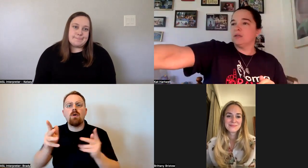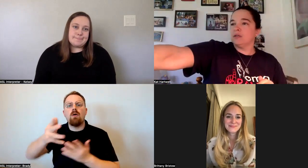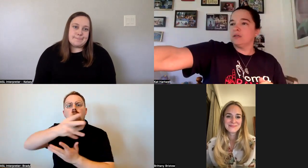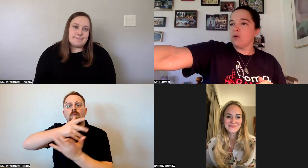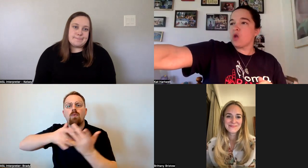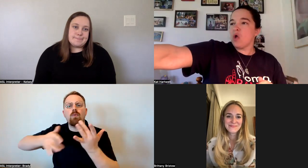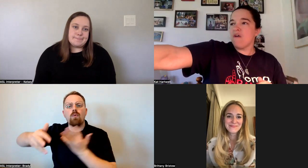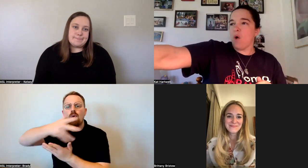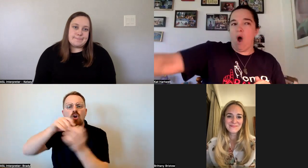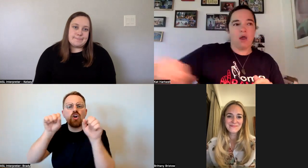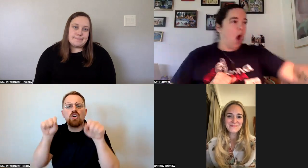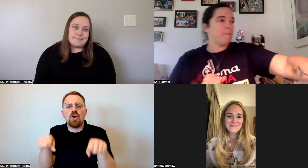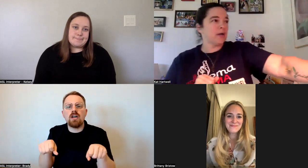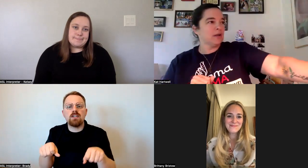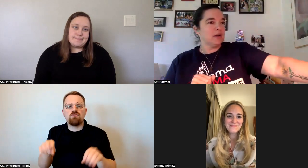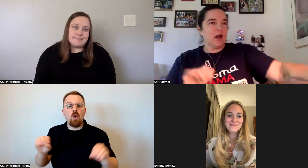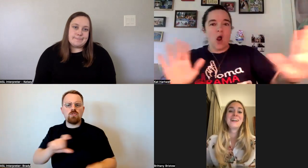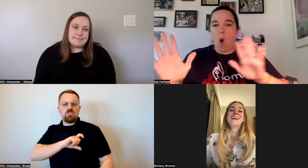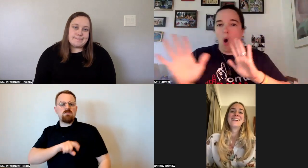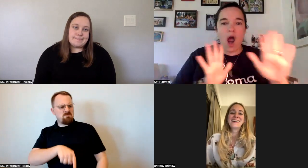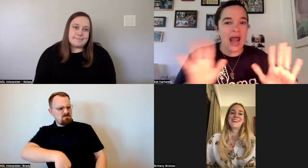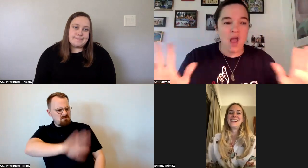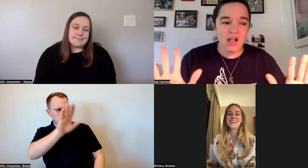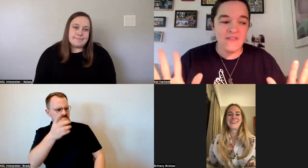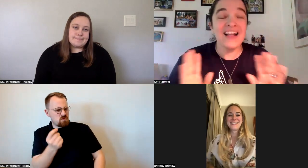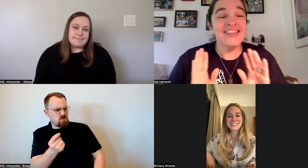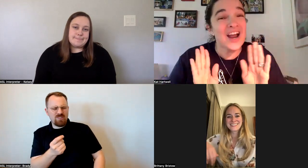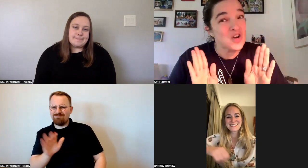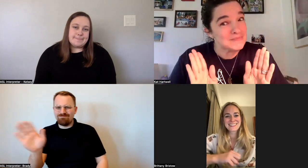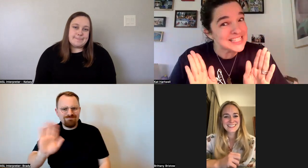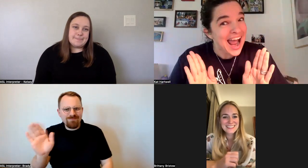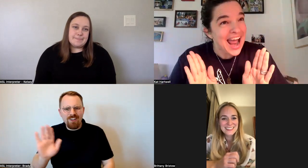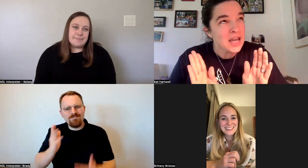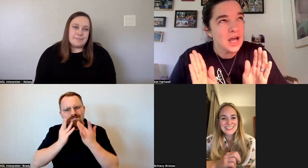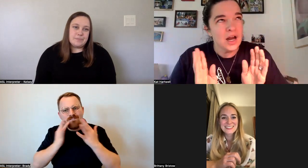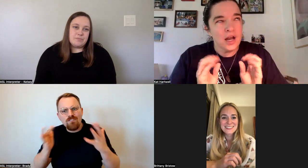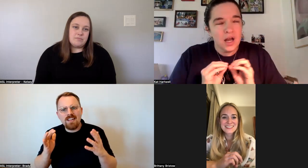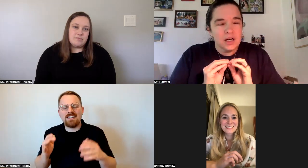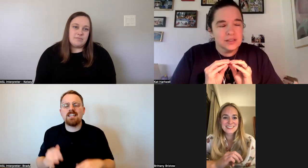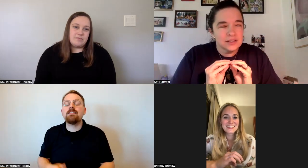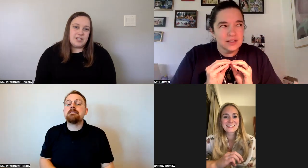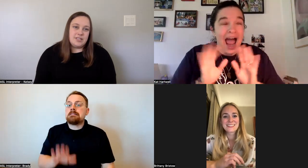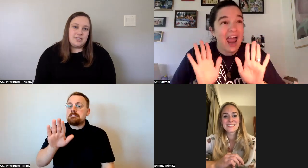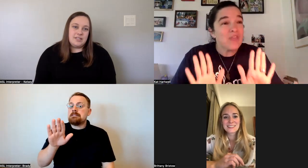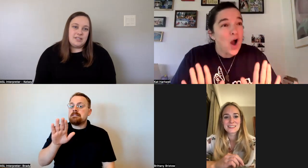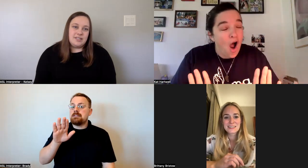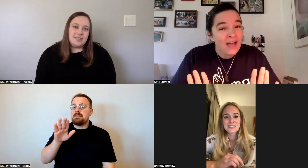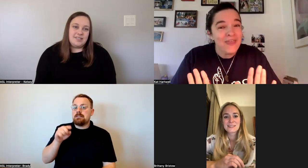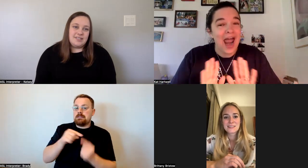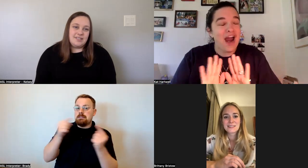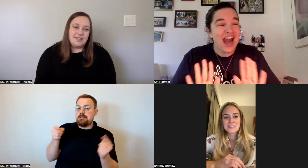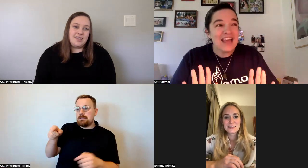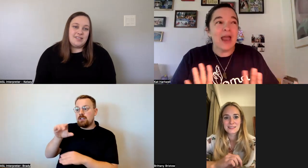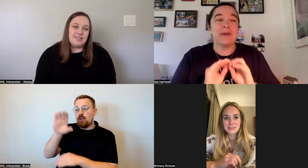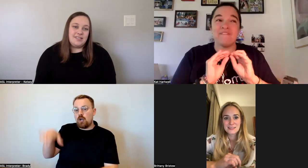nope. What are you here for? Nope. Or any other like Christmas time. I have not